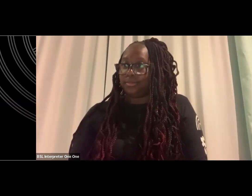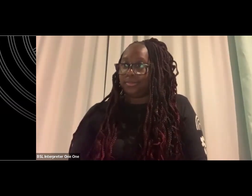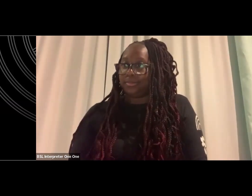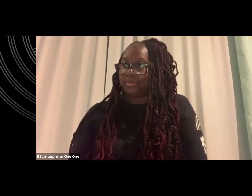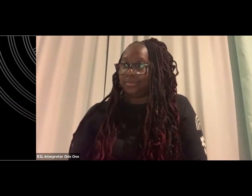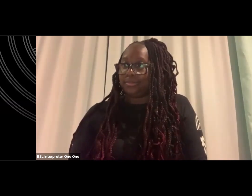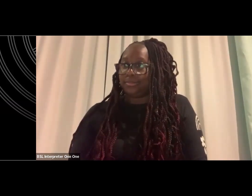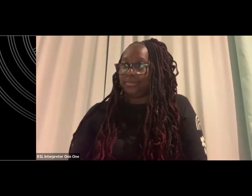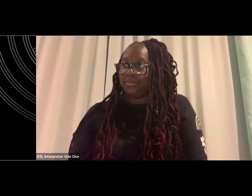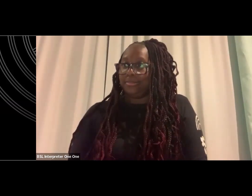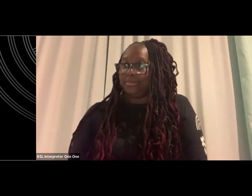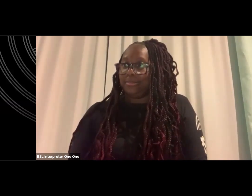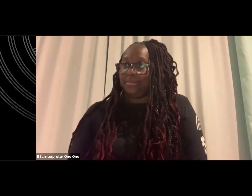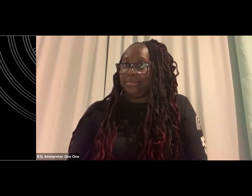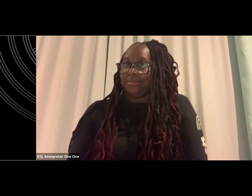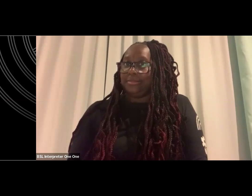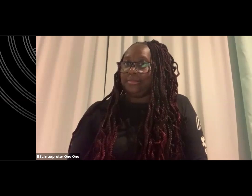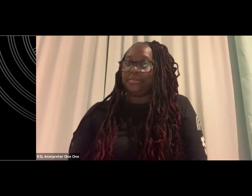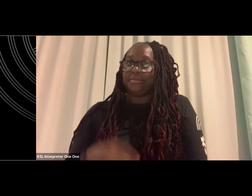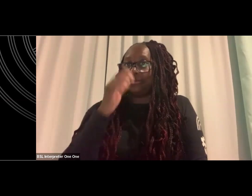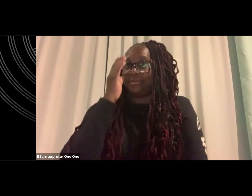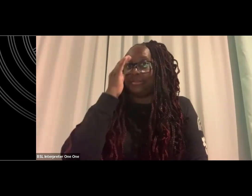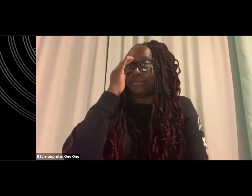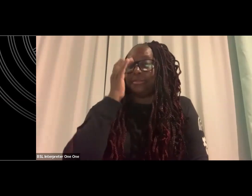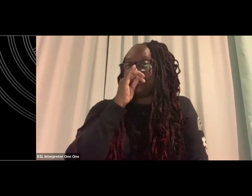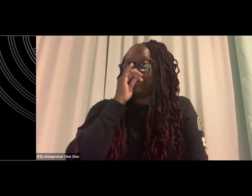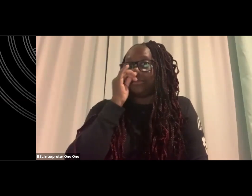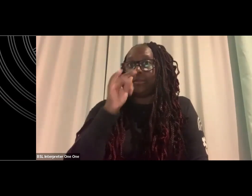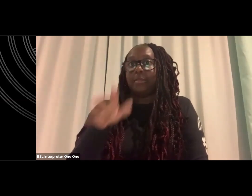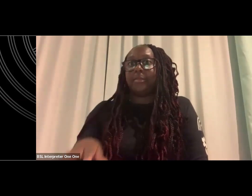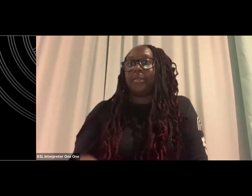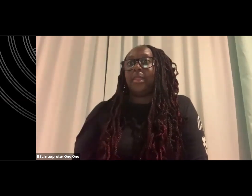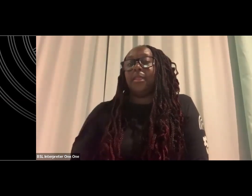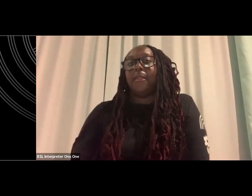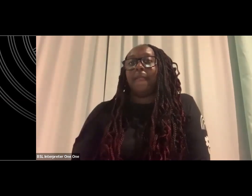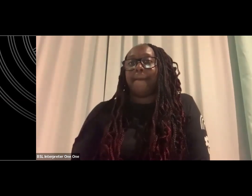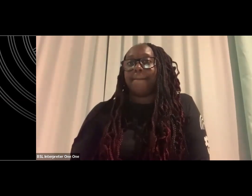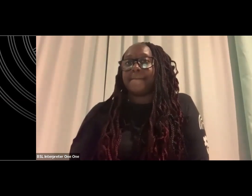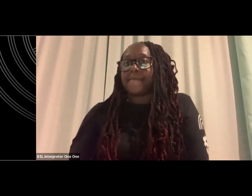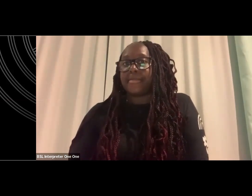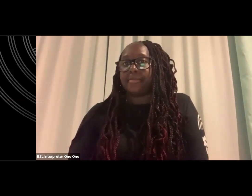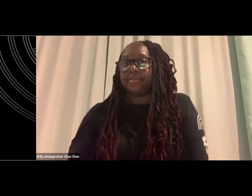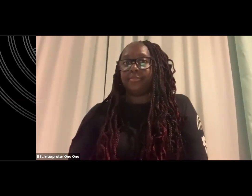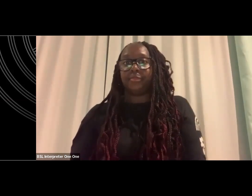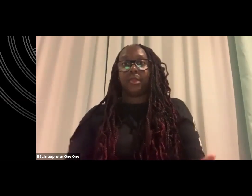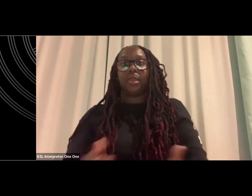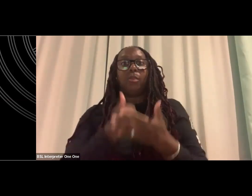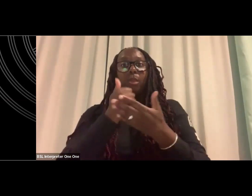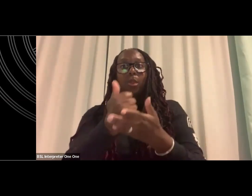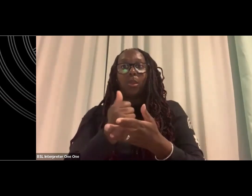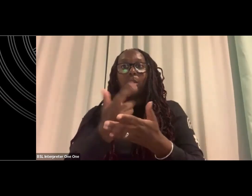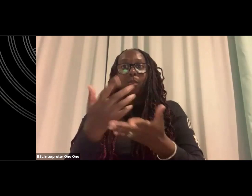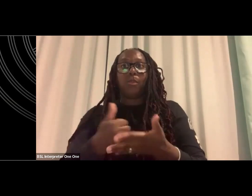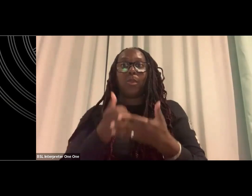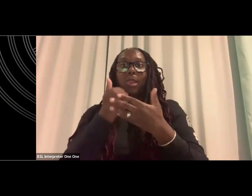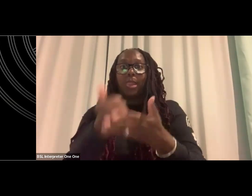launched a whole suite of policy-making tools that we hope will help policy analysts and